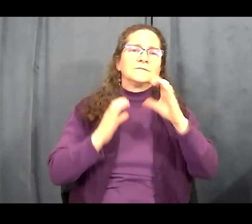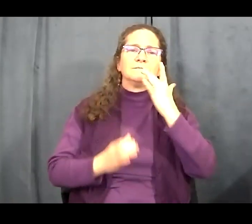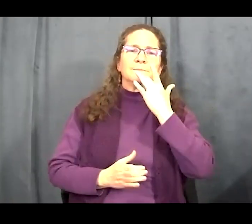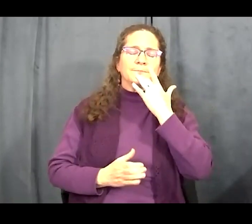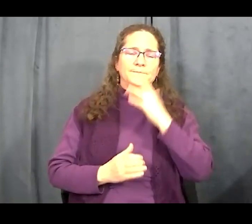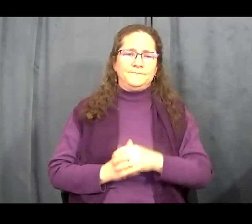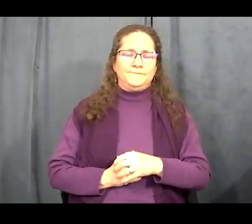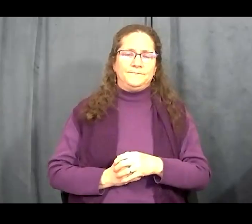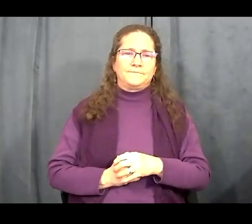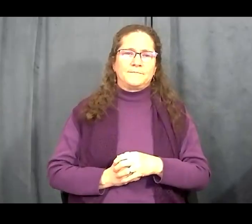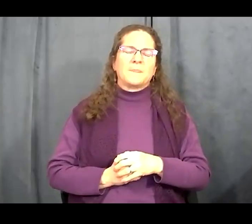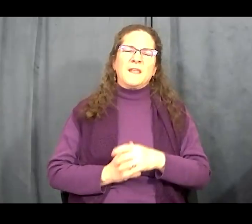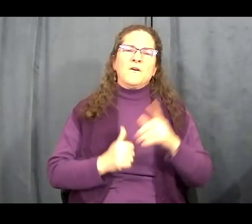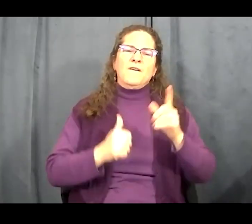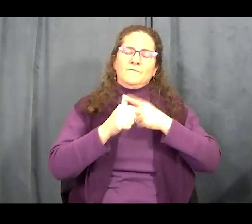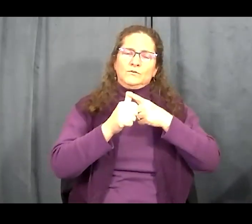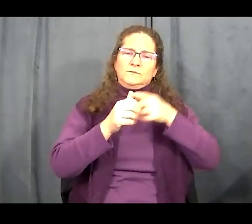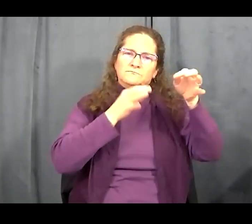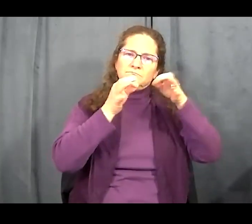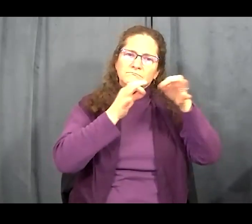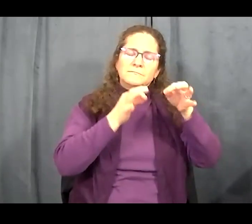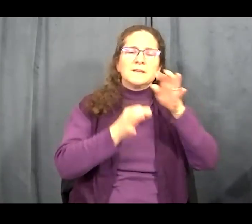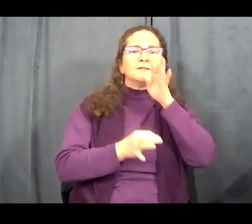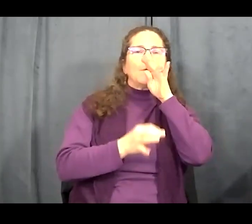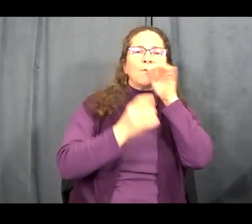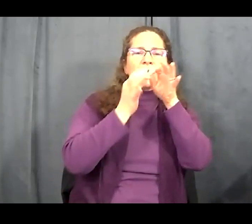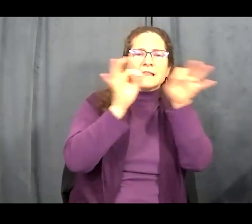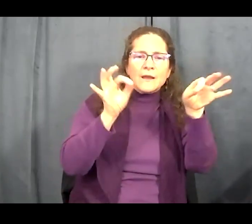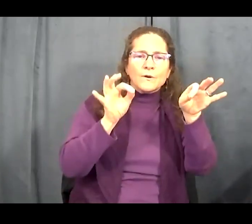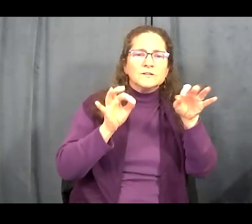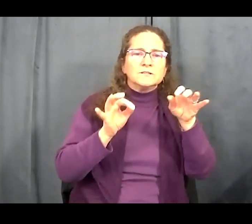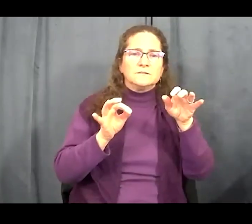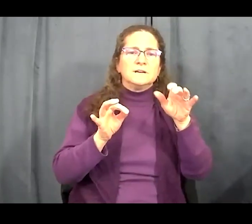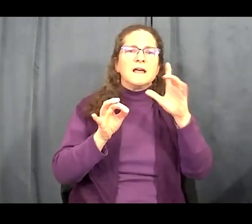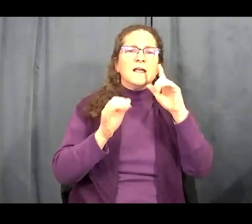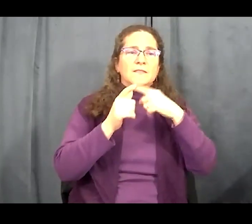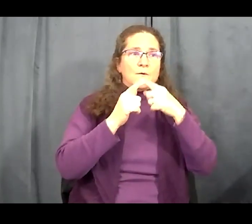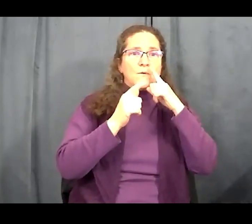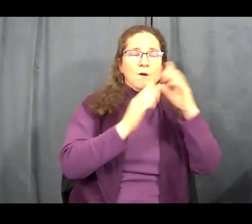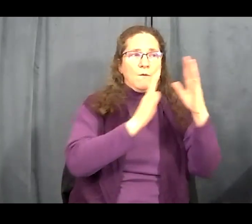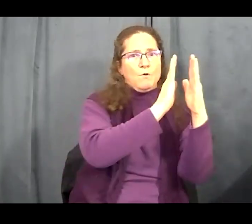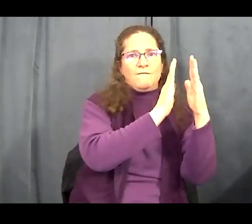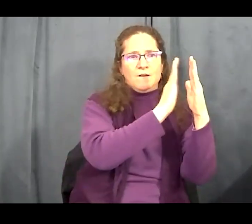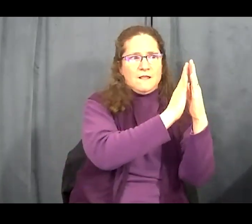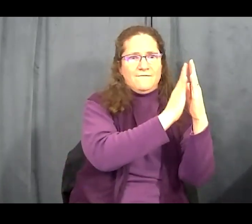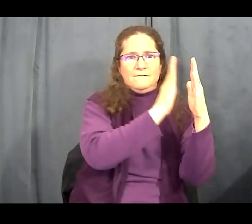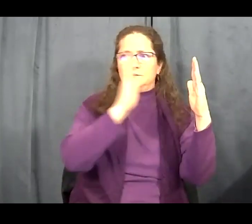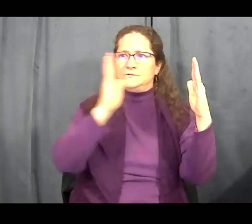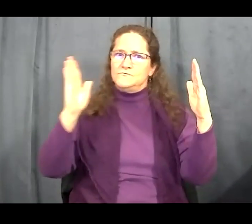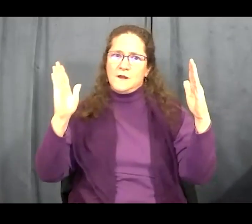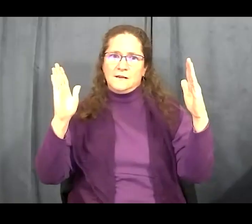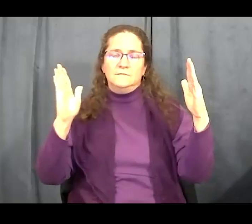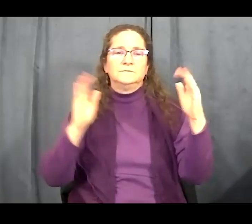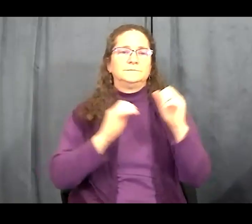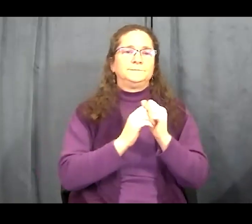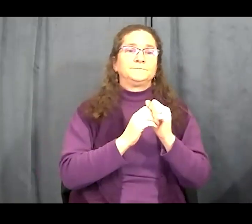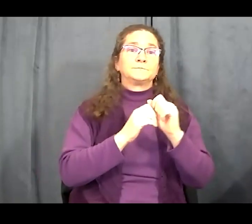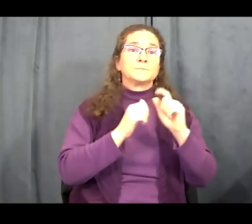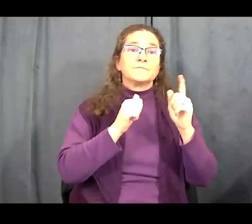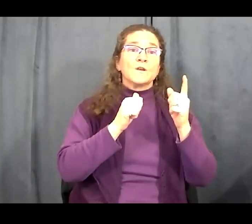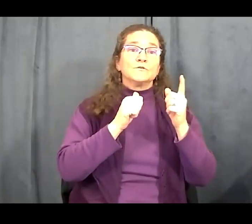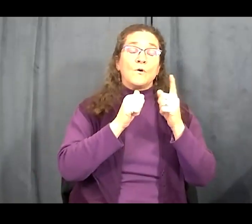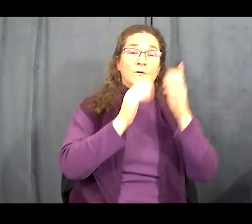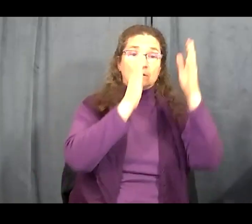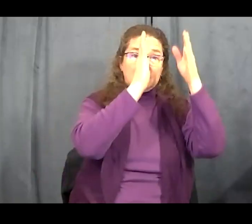the spoken language and then I'll move on to sign language, but I'm going to go from left to right on the graphic for those of you that are looking at the screen. So the first level